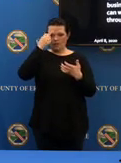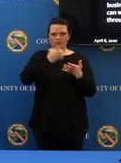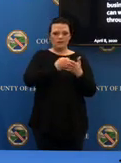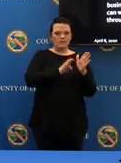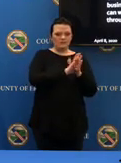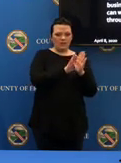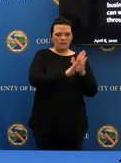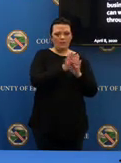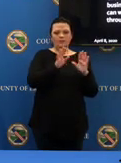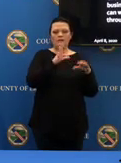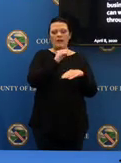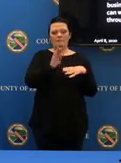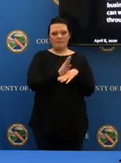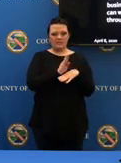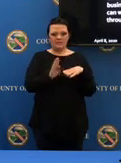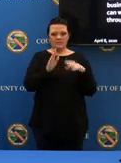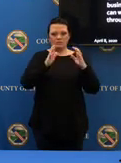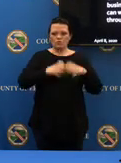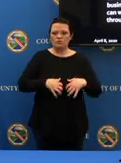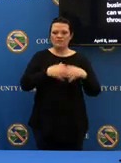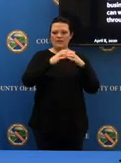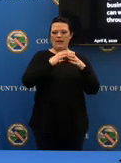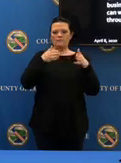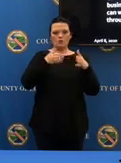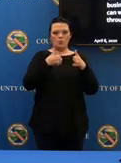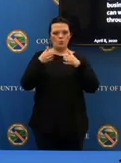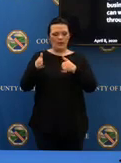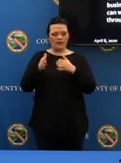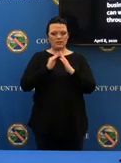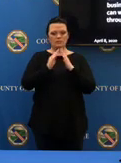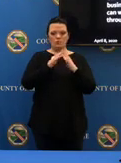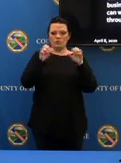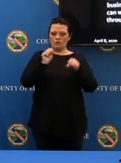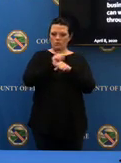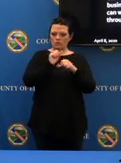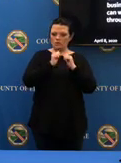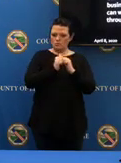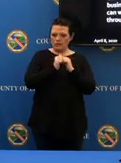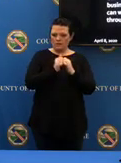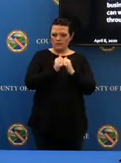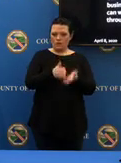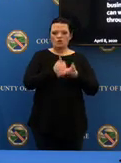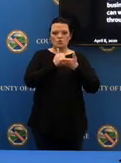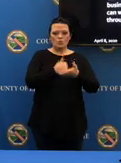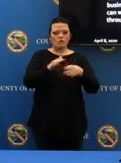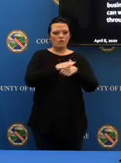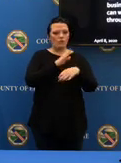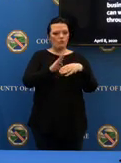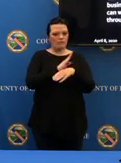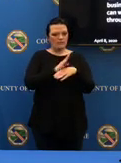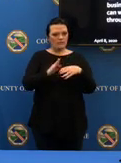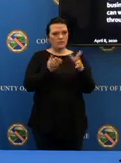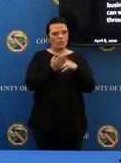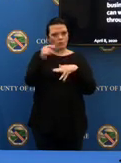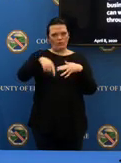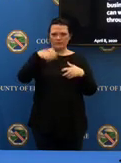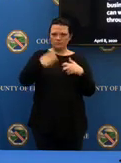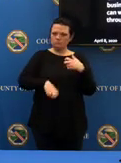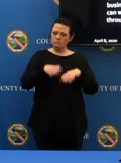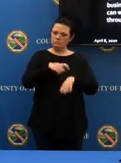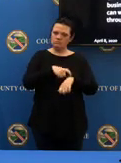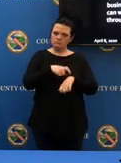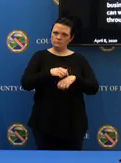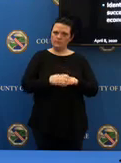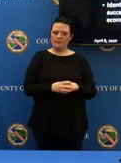development organizations, and businesses to establish ways our community can work together to help our local businesses through these difficult